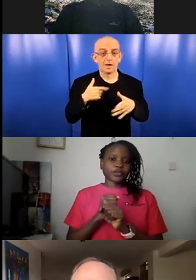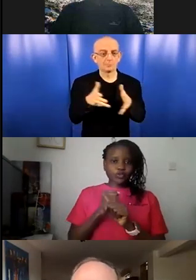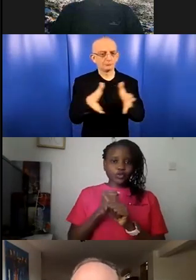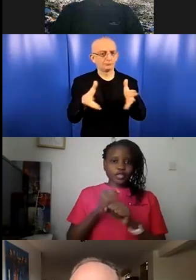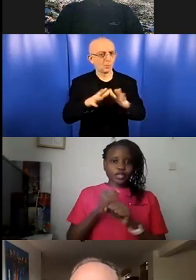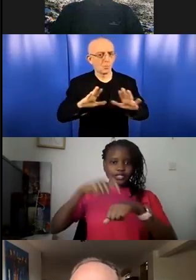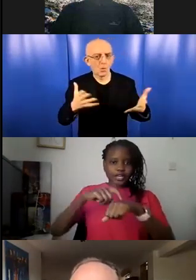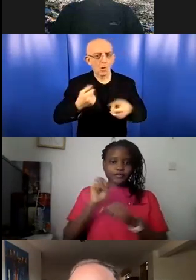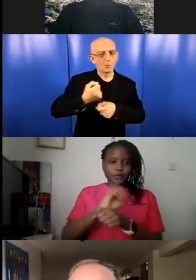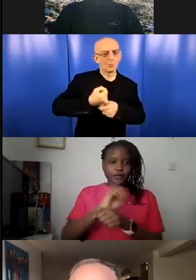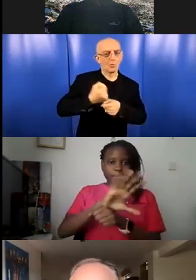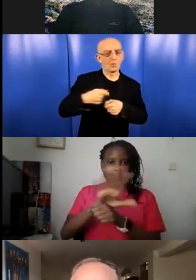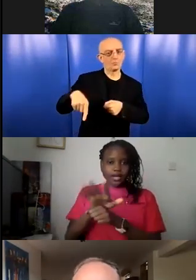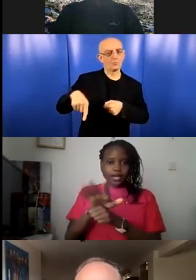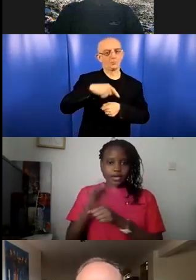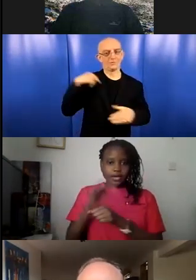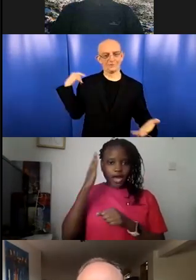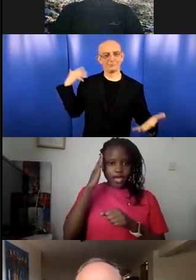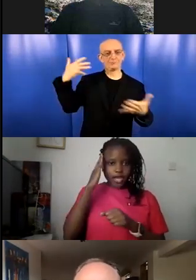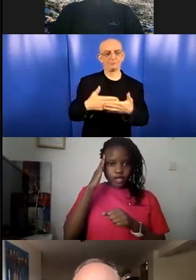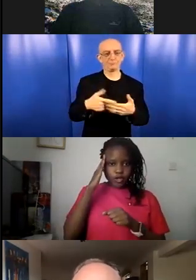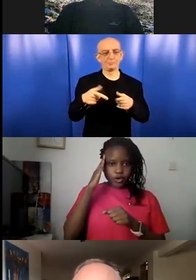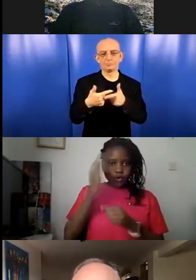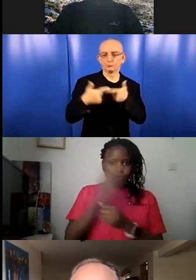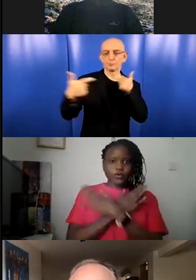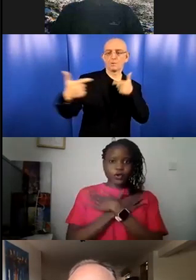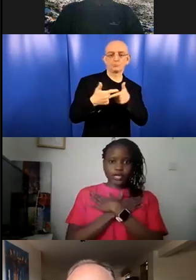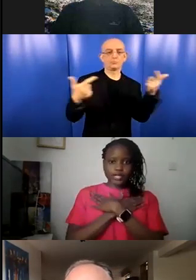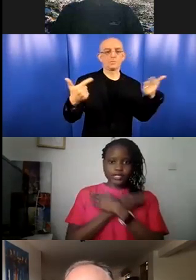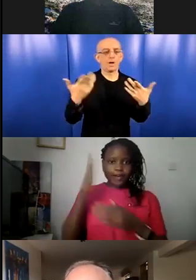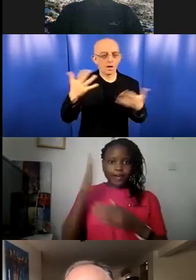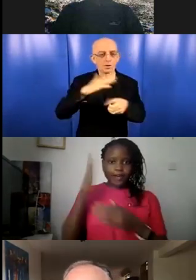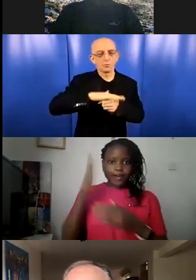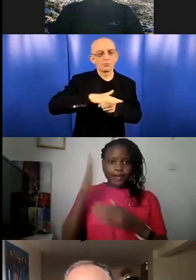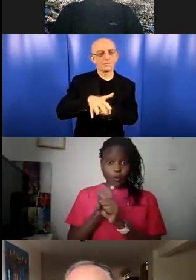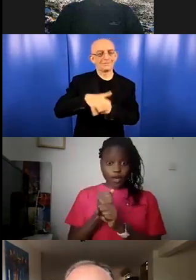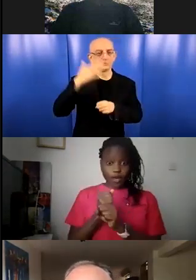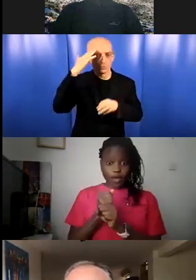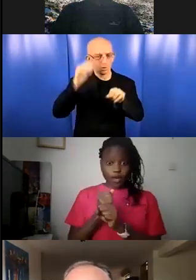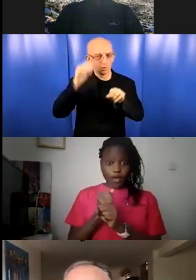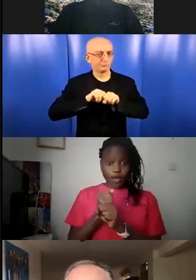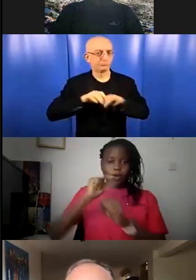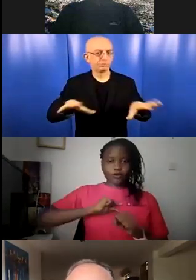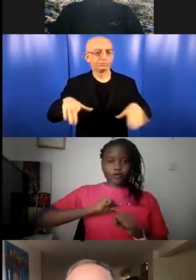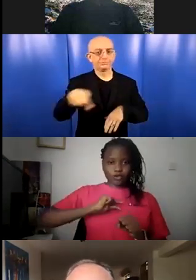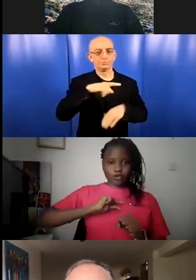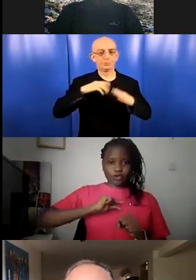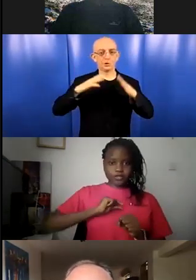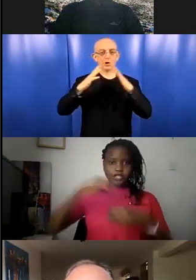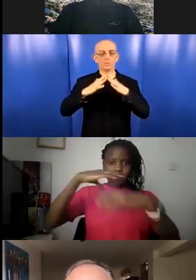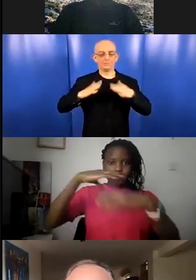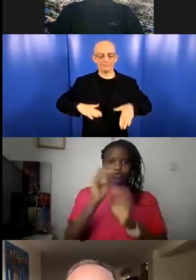COVID-19 pandemic, I know a number of colleagues on this call are familiar with this work and the work of Georgine in Studio